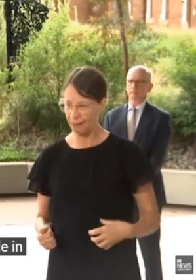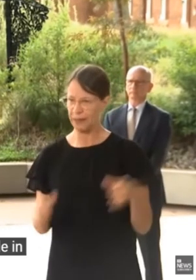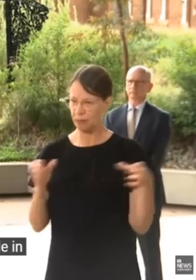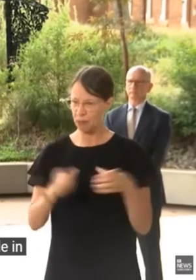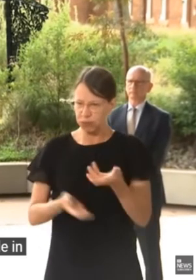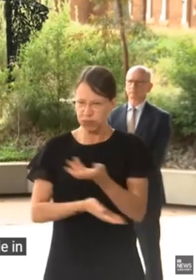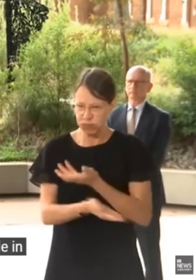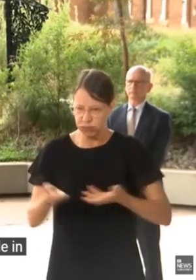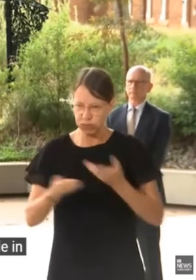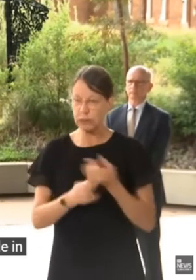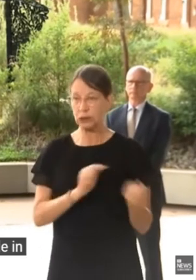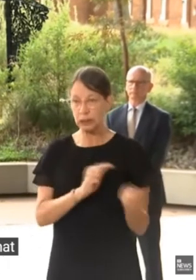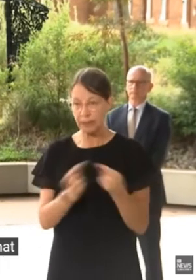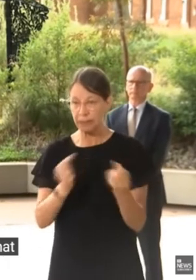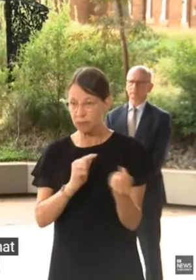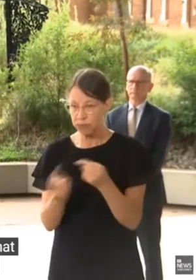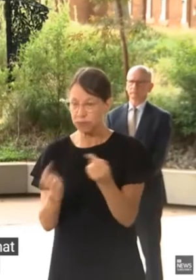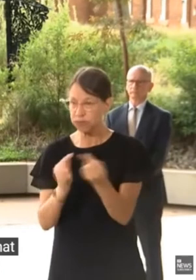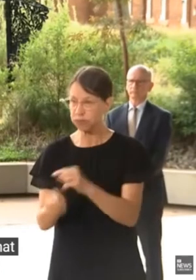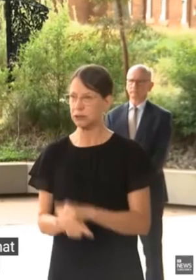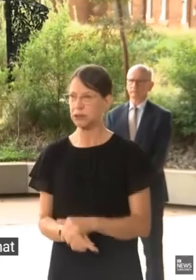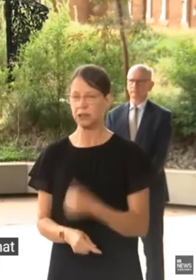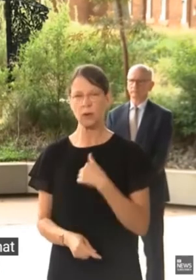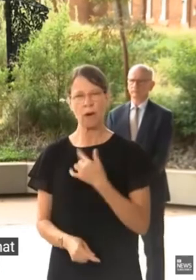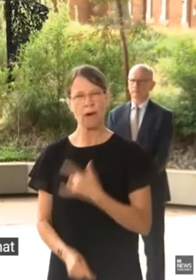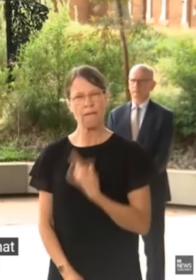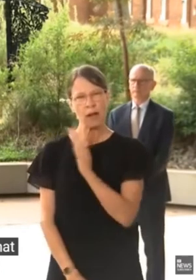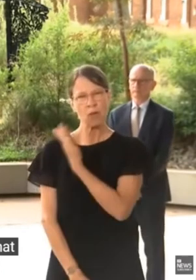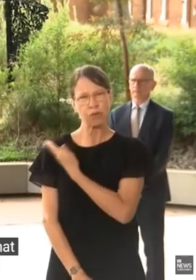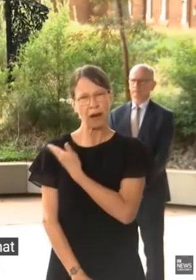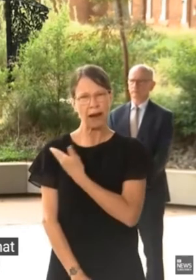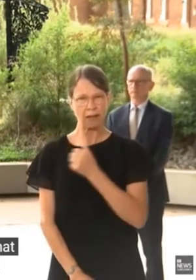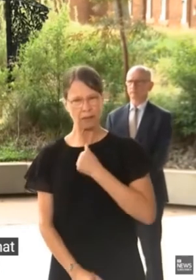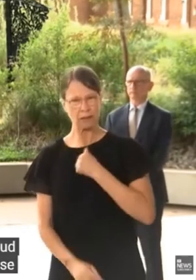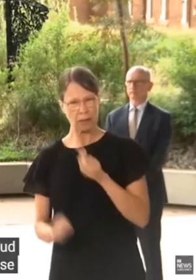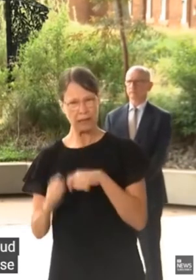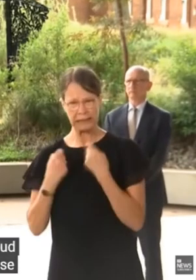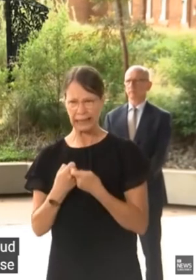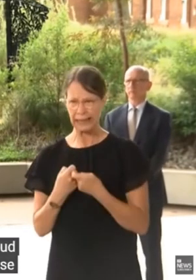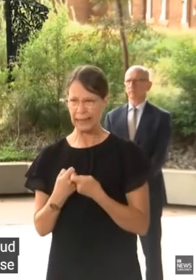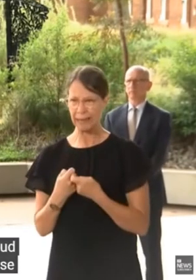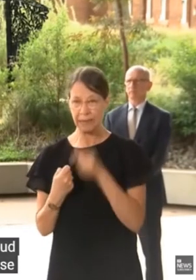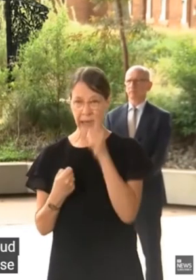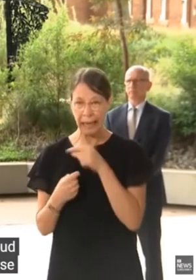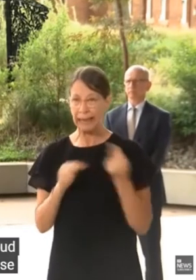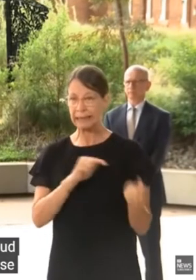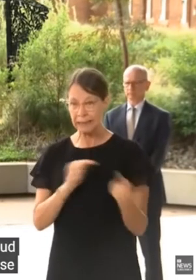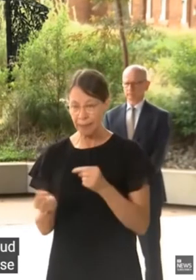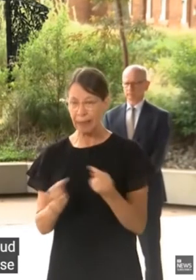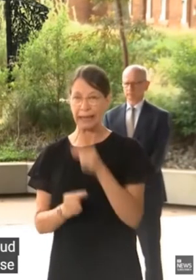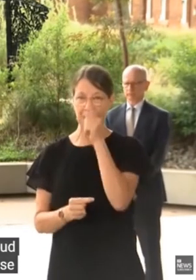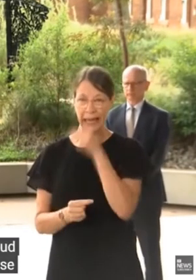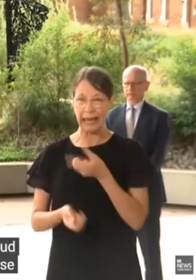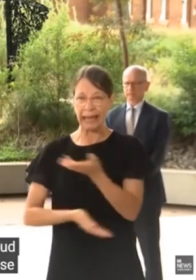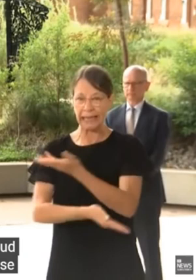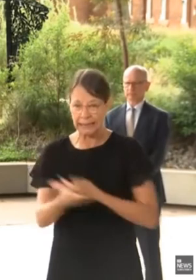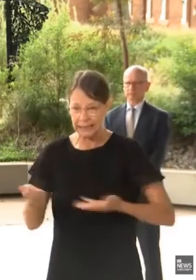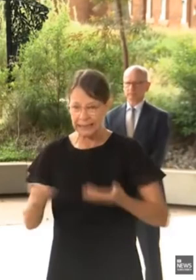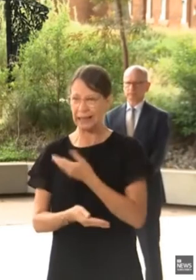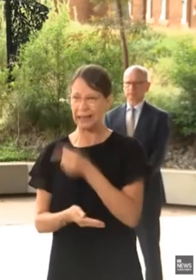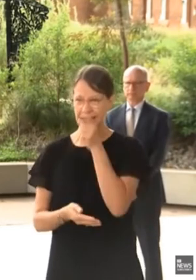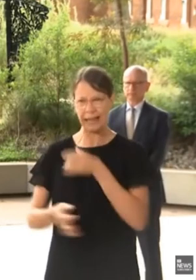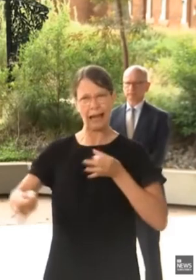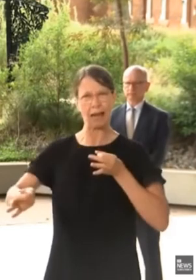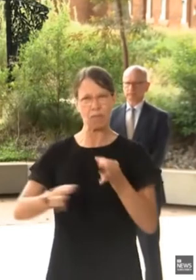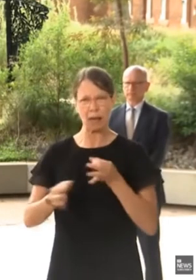robust debates from time to time. And I'm very proud to lead a team who have those discussions, end up landing on a position